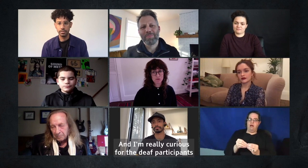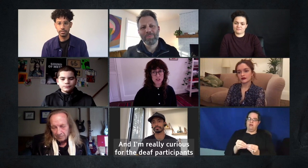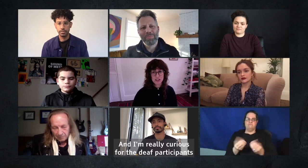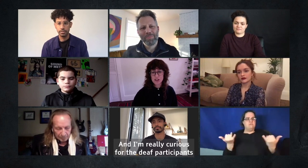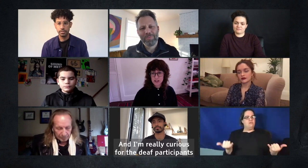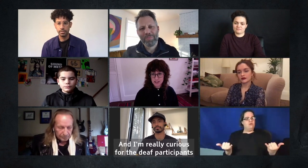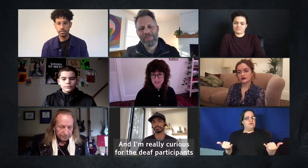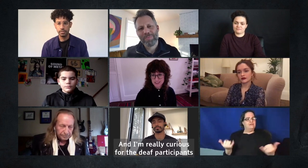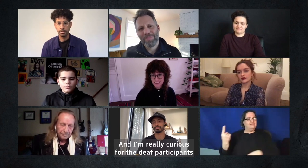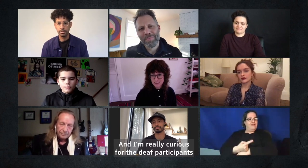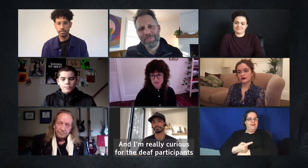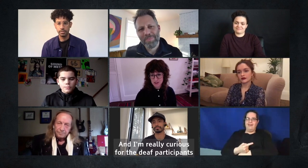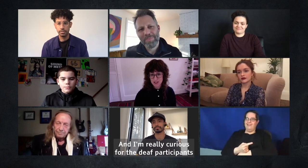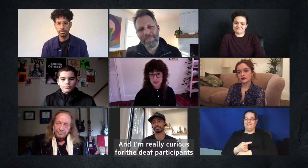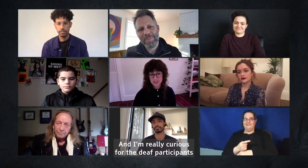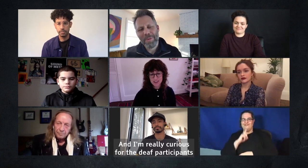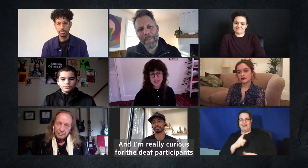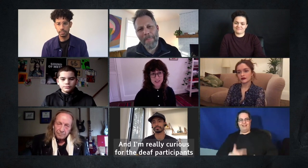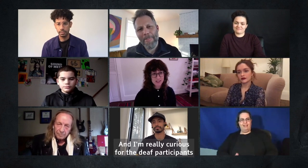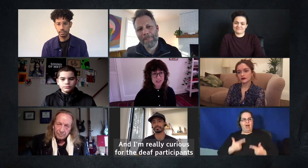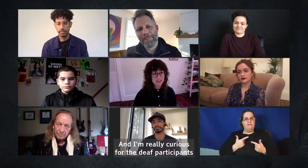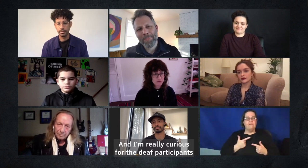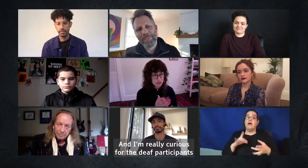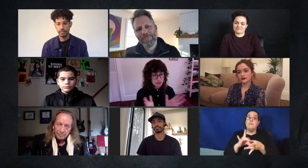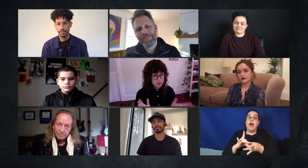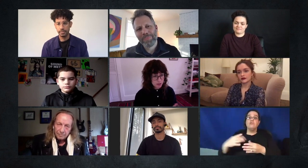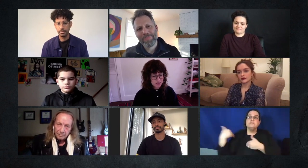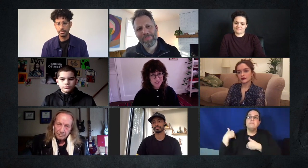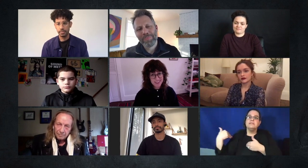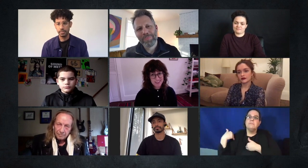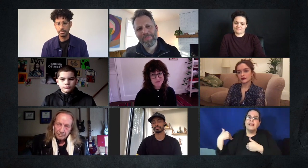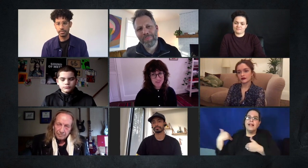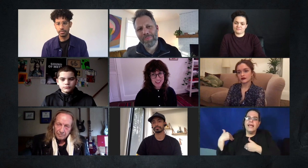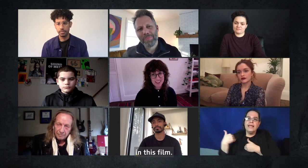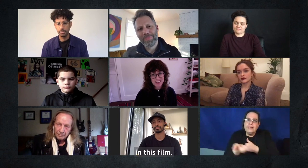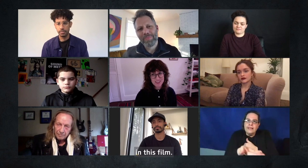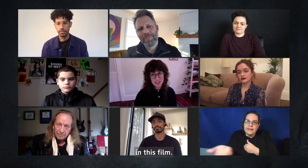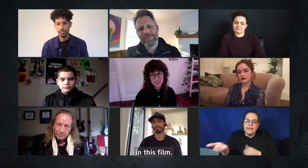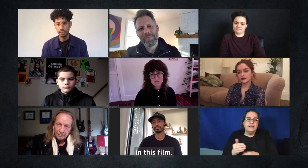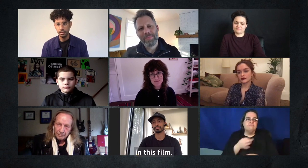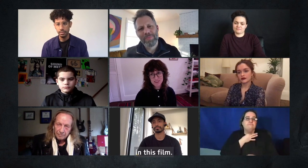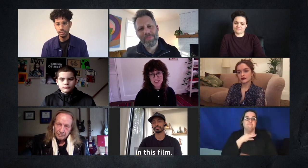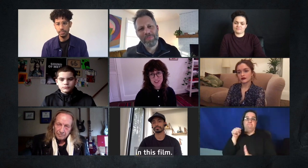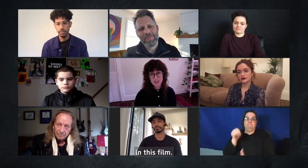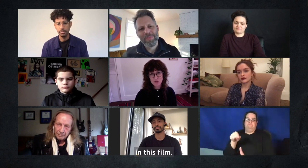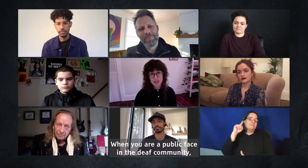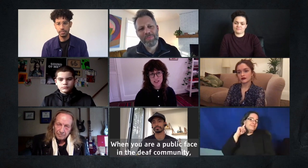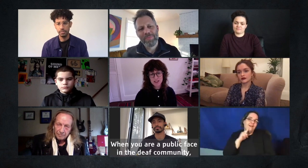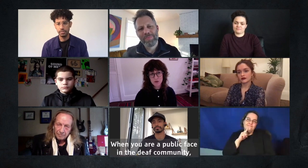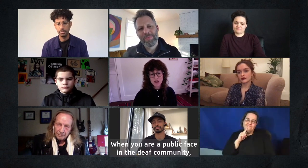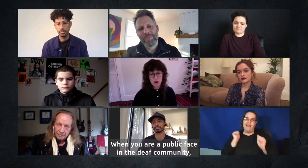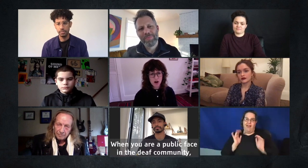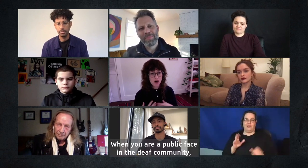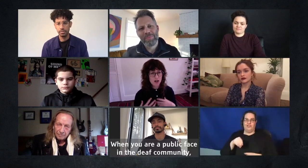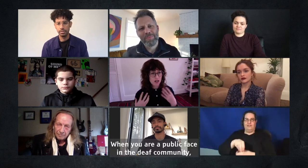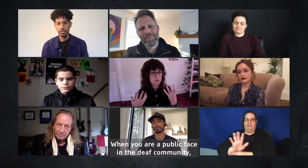I'm really curious for the deaf participants in this film, you know,